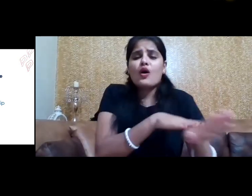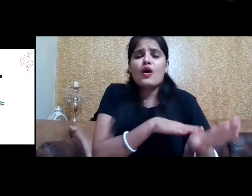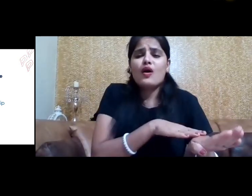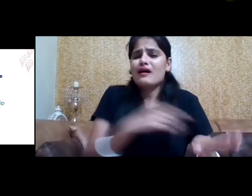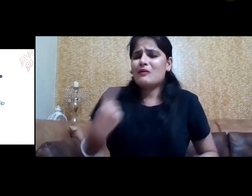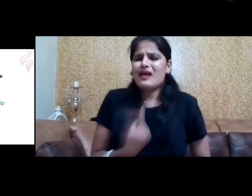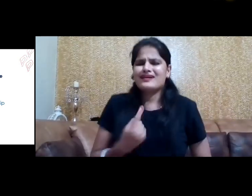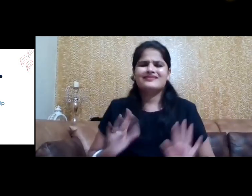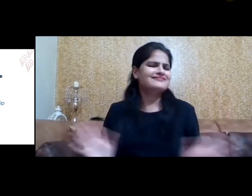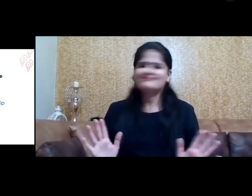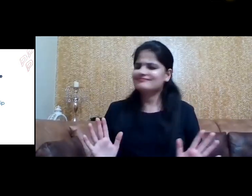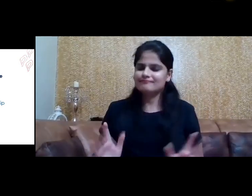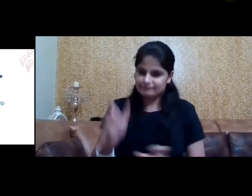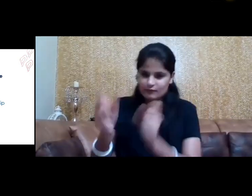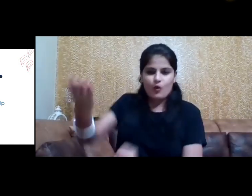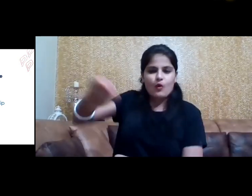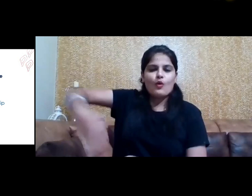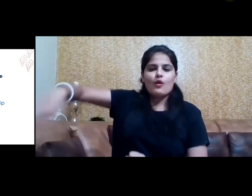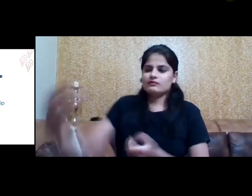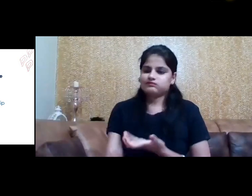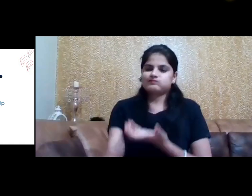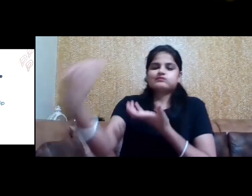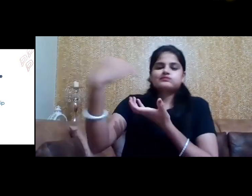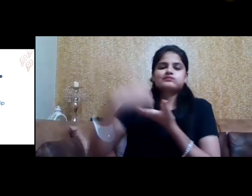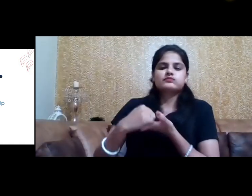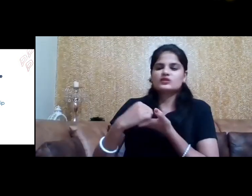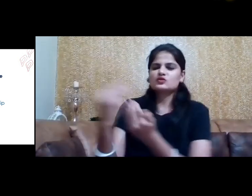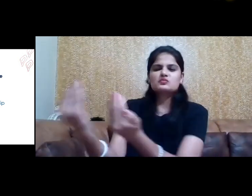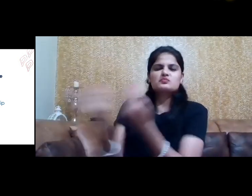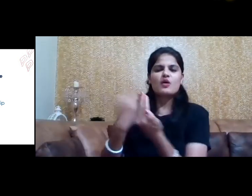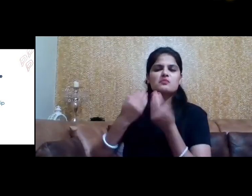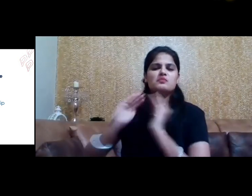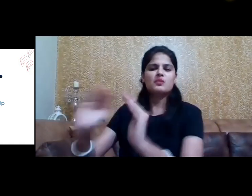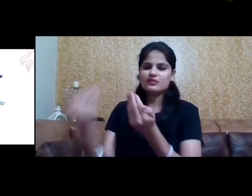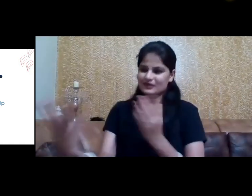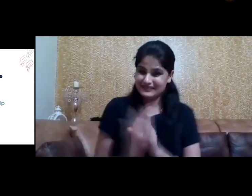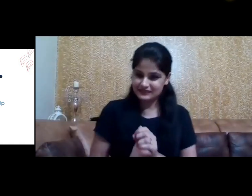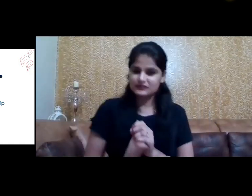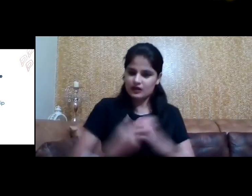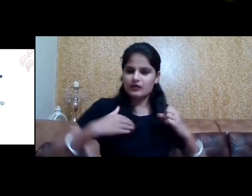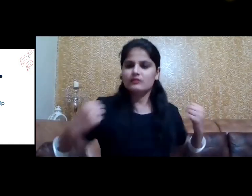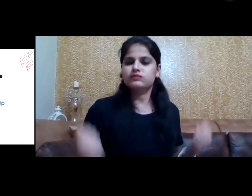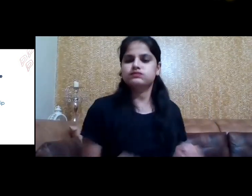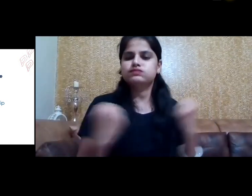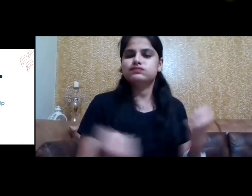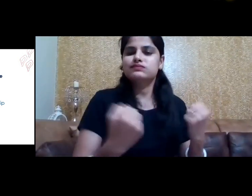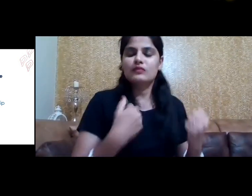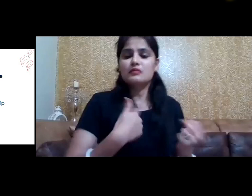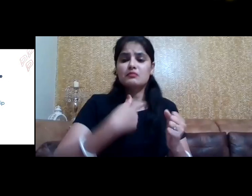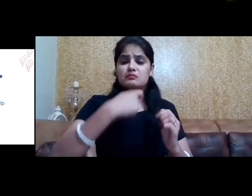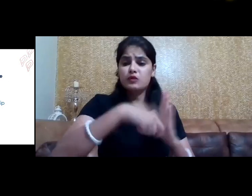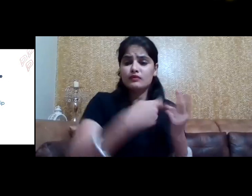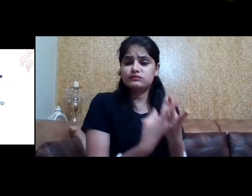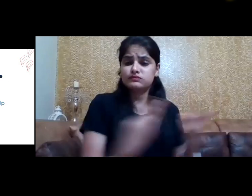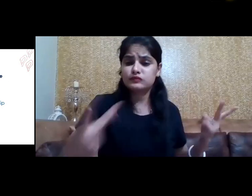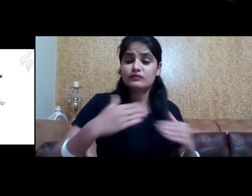empowerment. If we're just working alone, it takes time. But if we have partners, we have more people, we have people from the